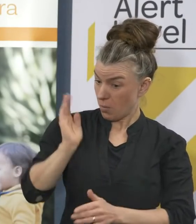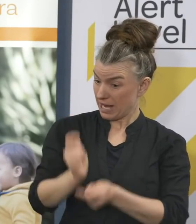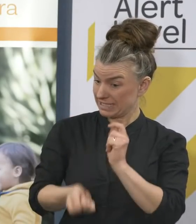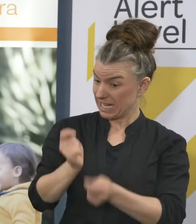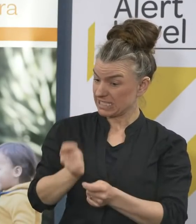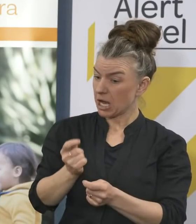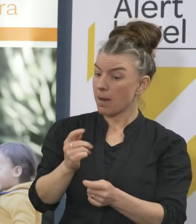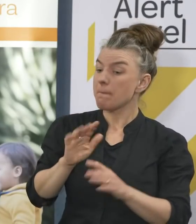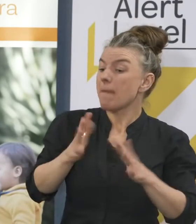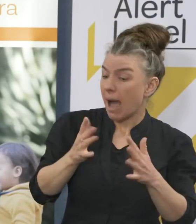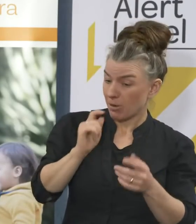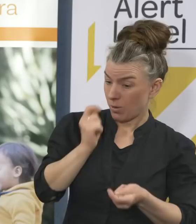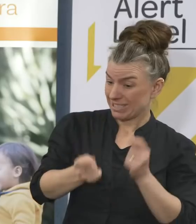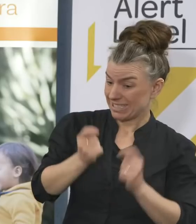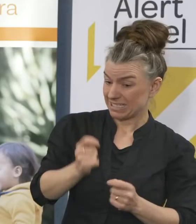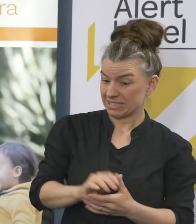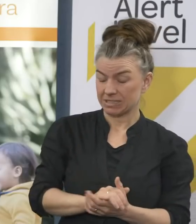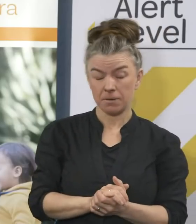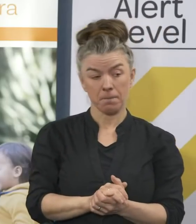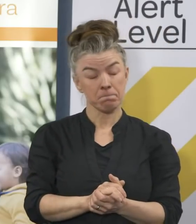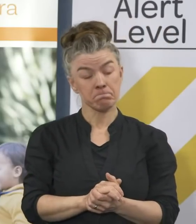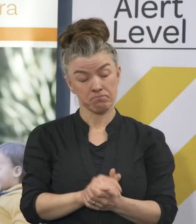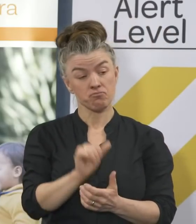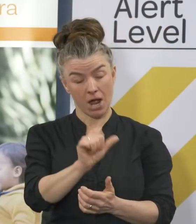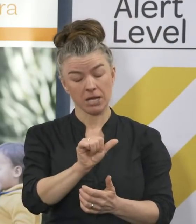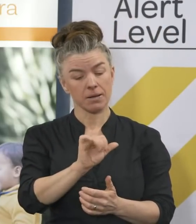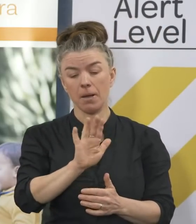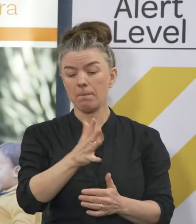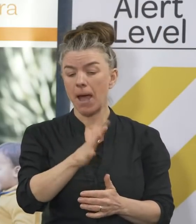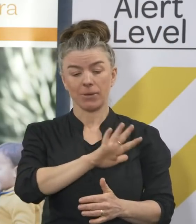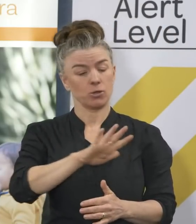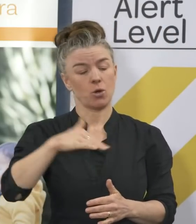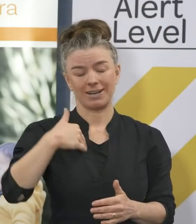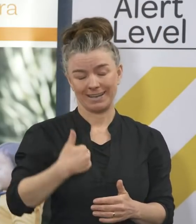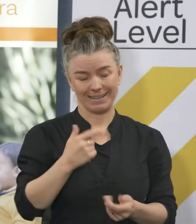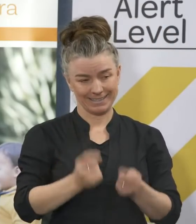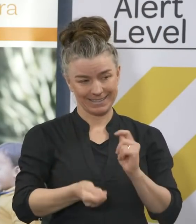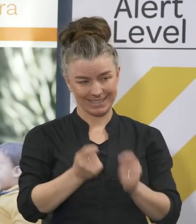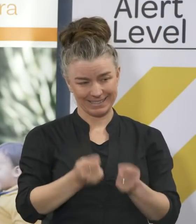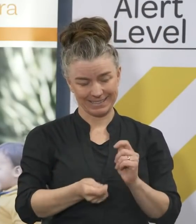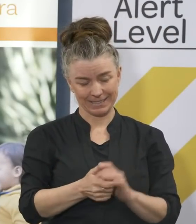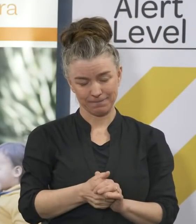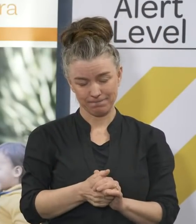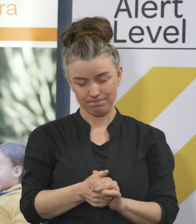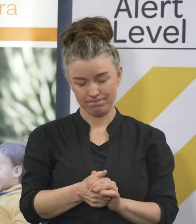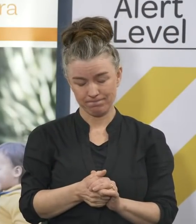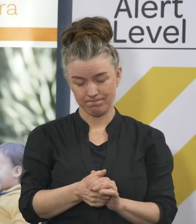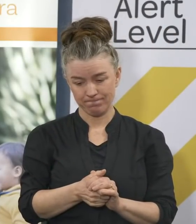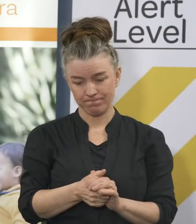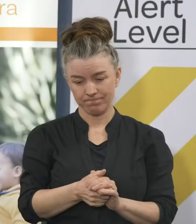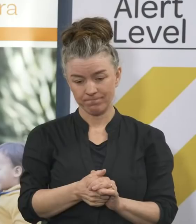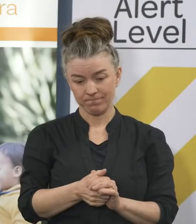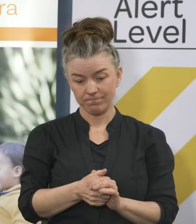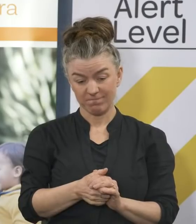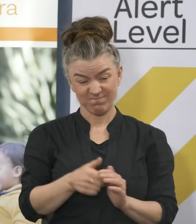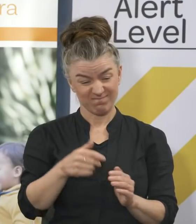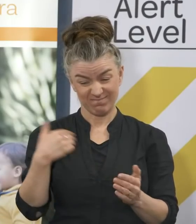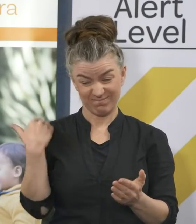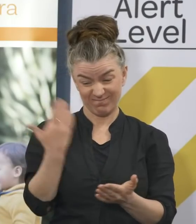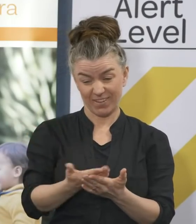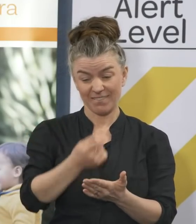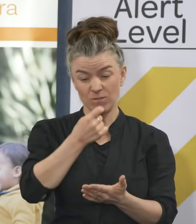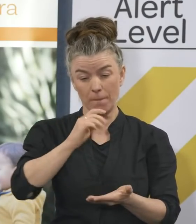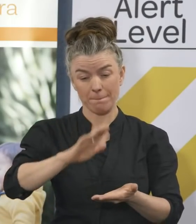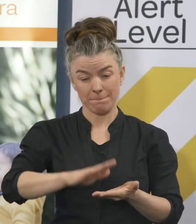be tested. You won't necessarily require a test, and the advice, and you'll have heard me say it for some weeks, even months now, is